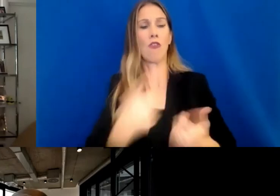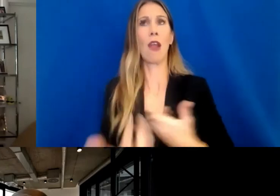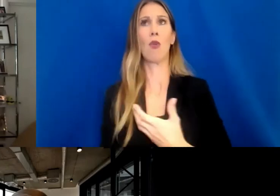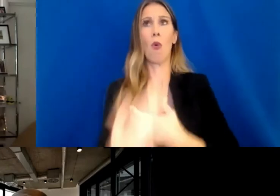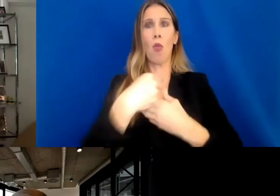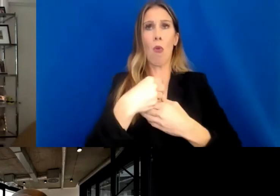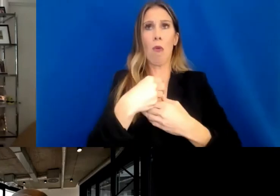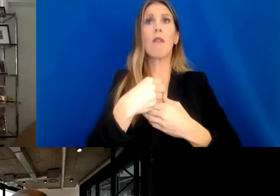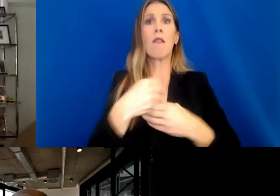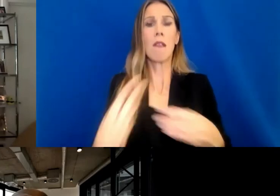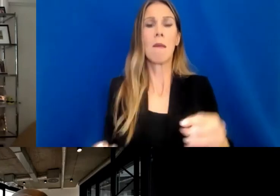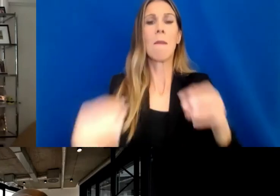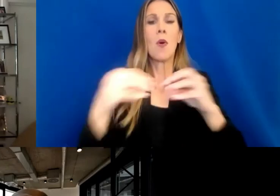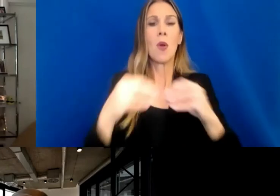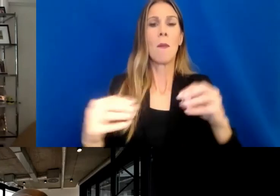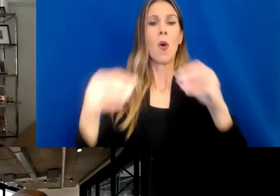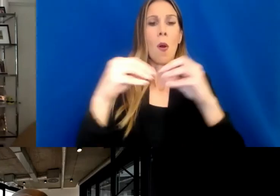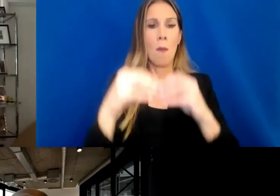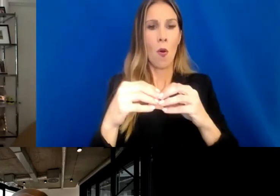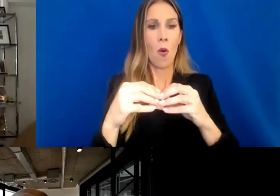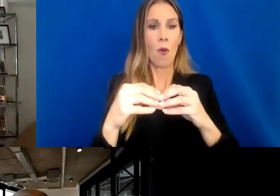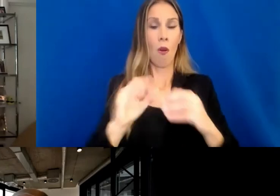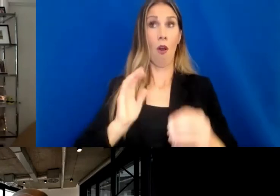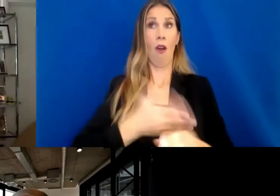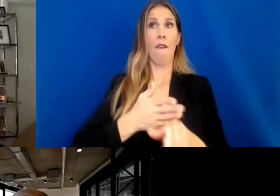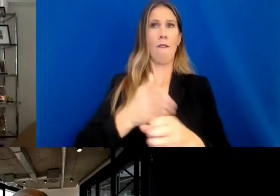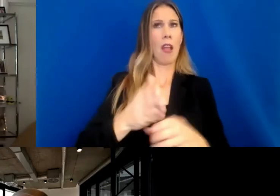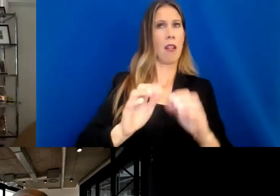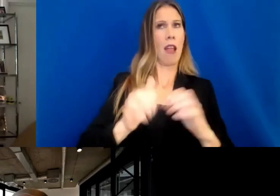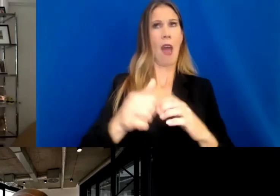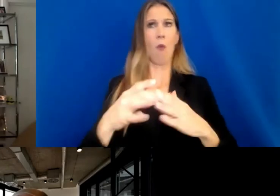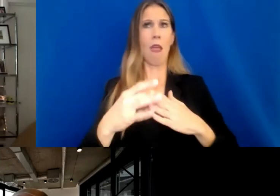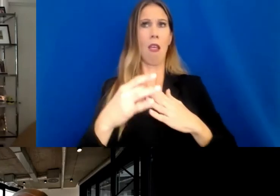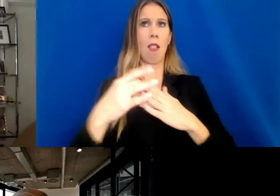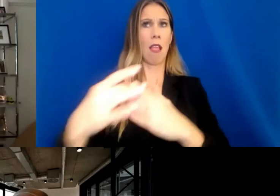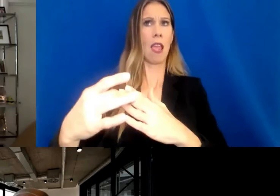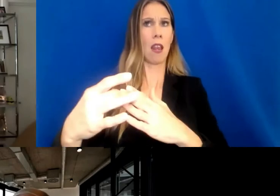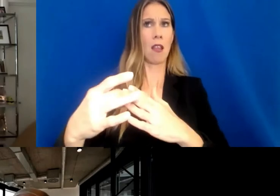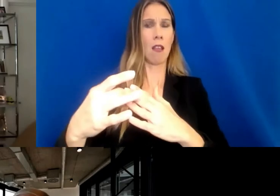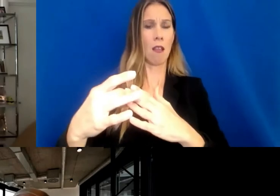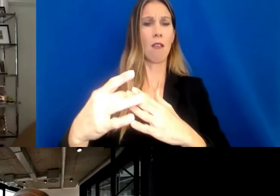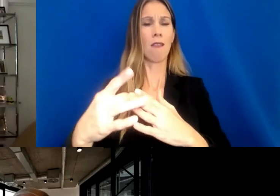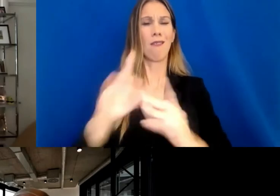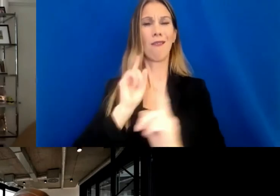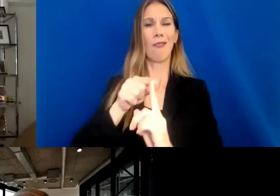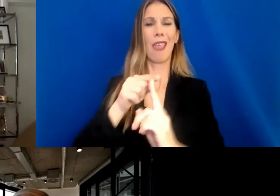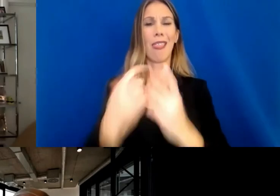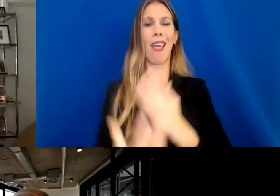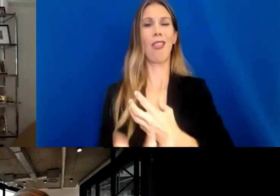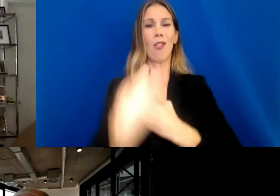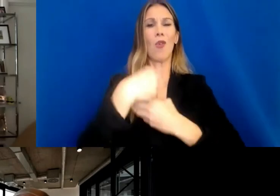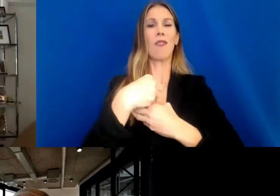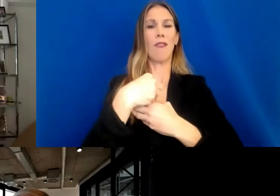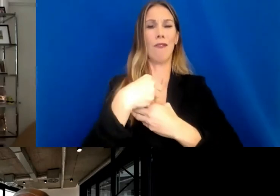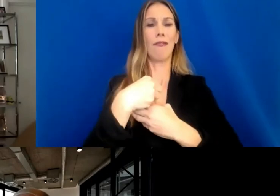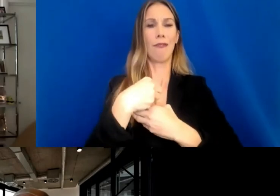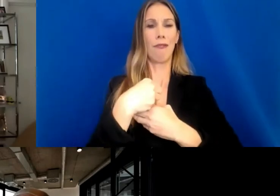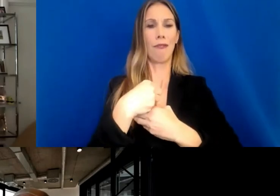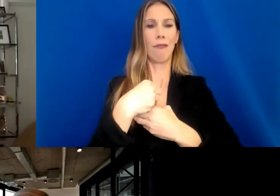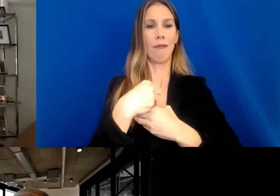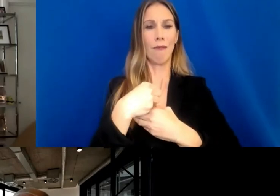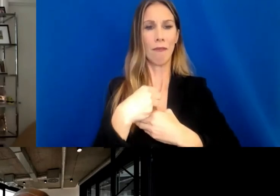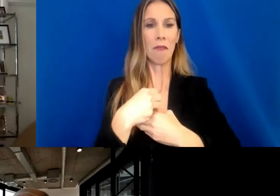mean as a field and how we seek to lead as a field in inclusive